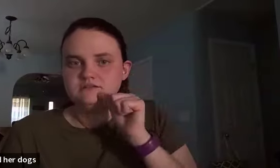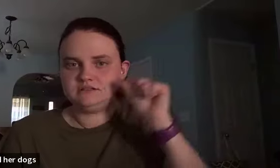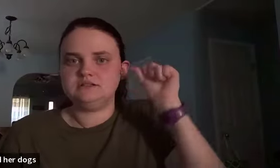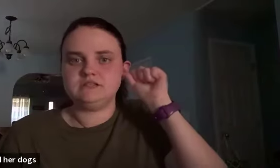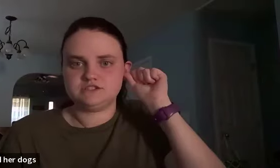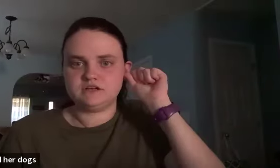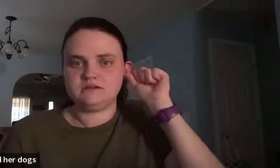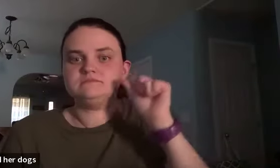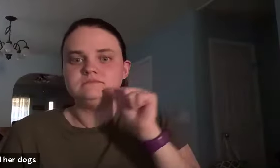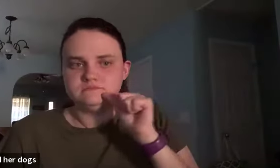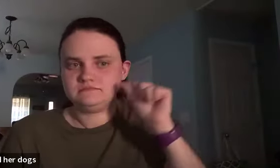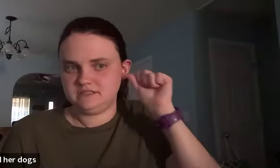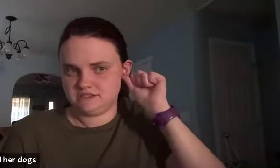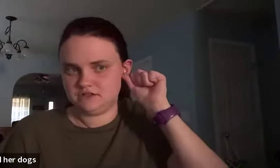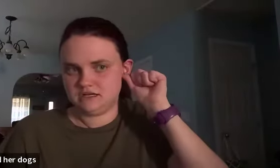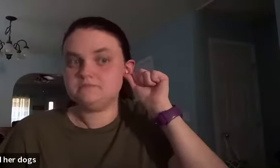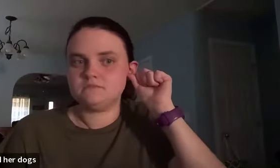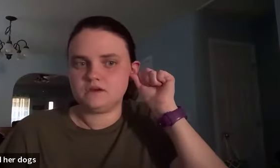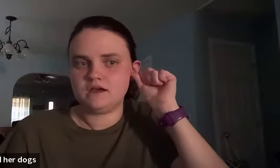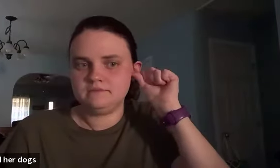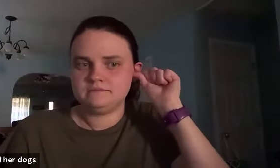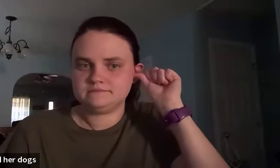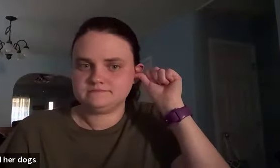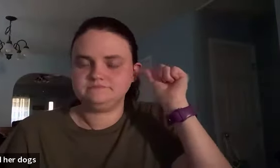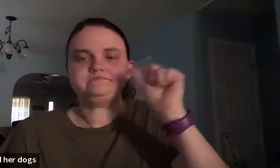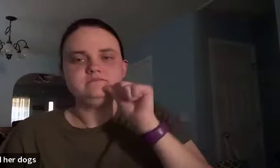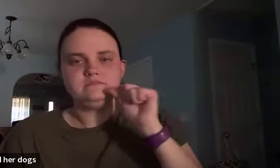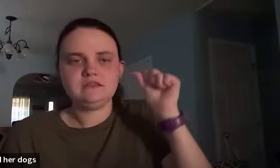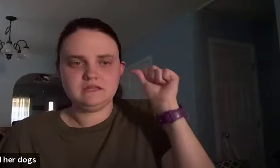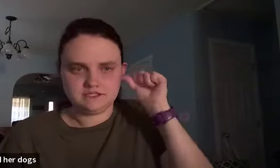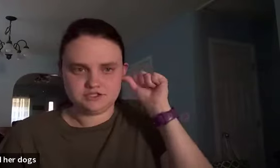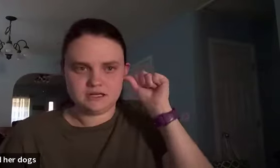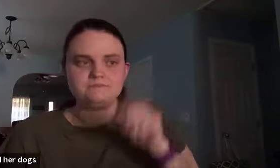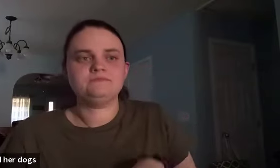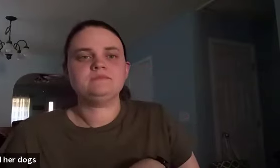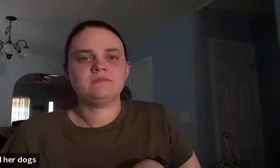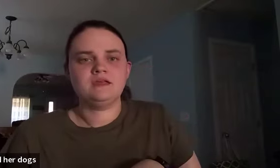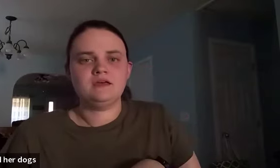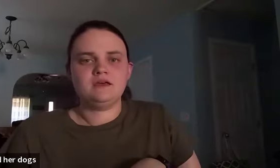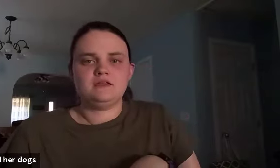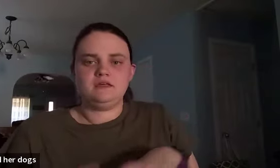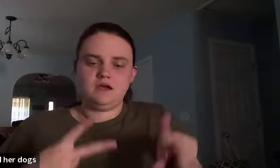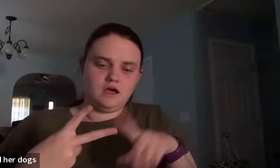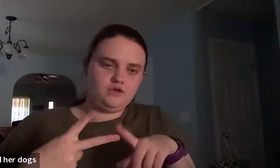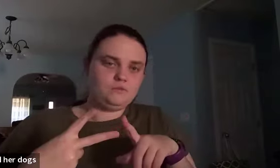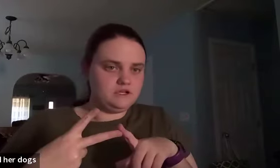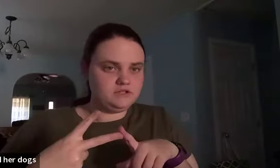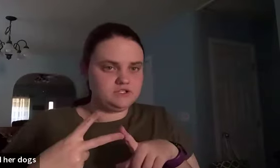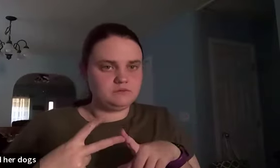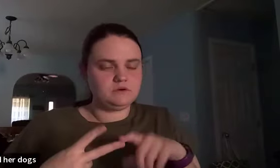yesterday, yesterday, yesterday. Okay? yesterday. The other way you can do it, where